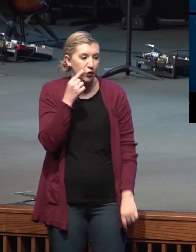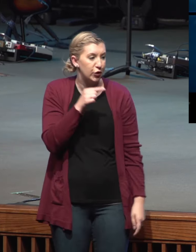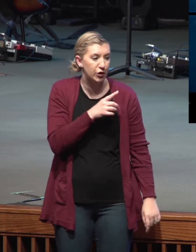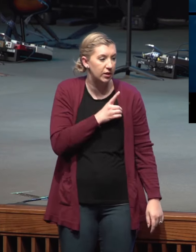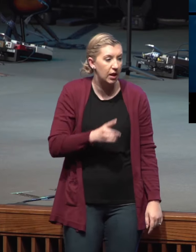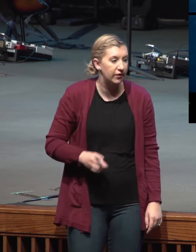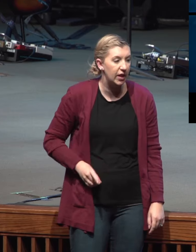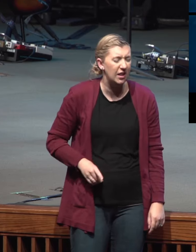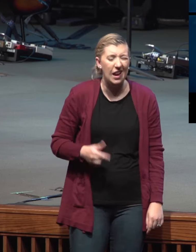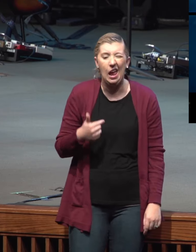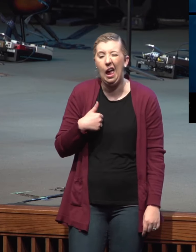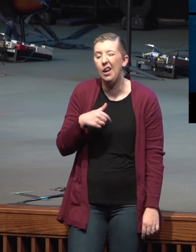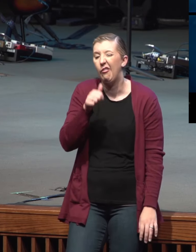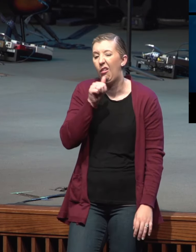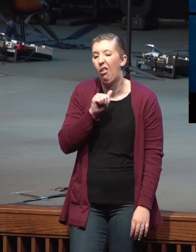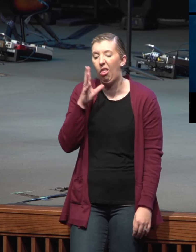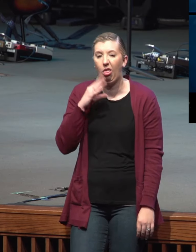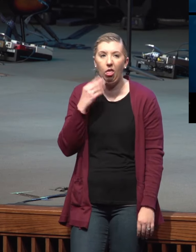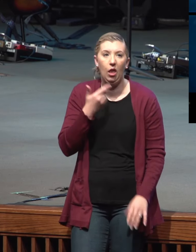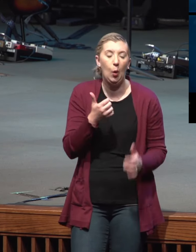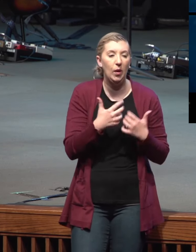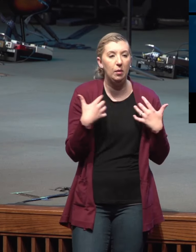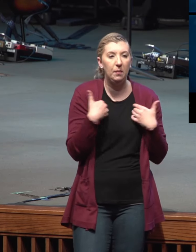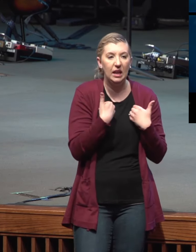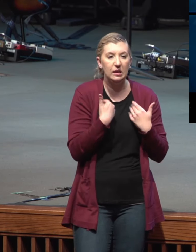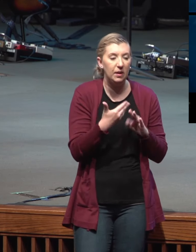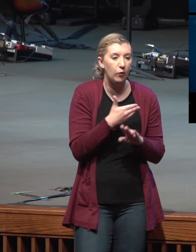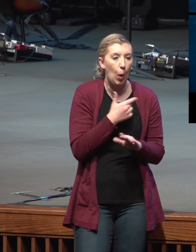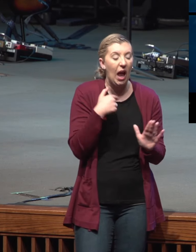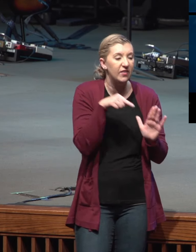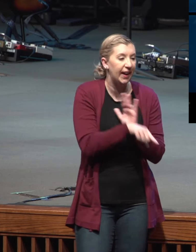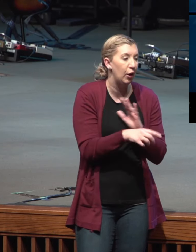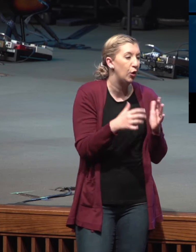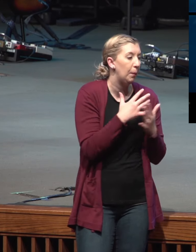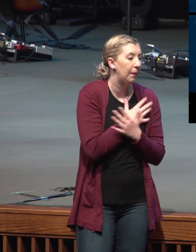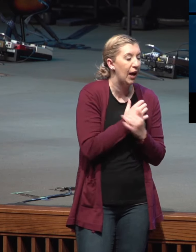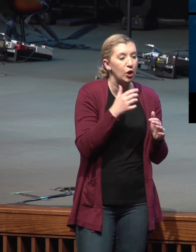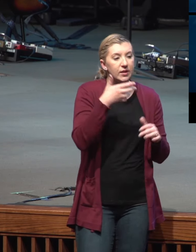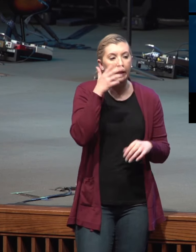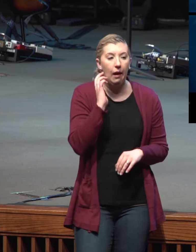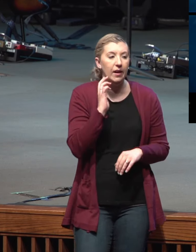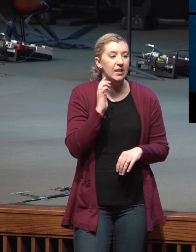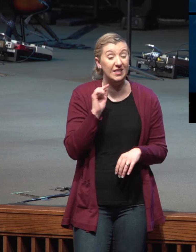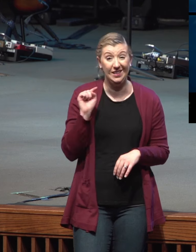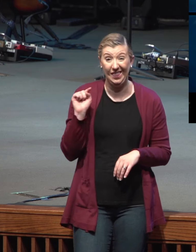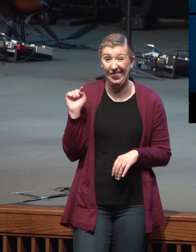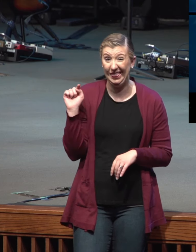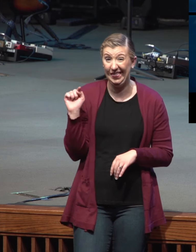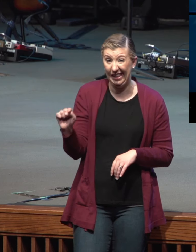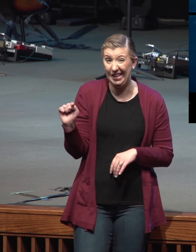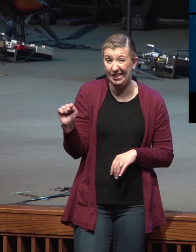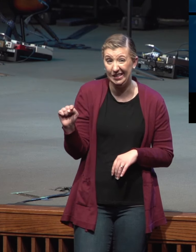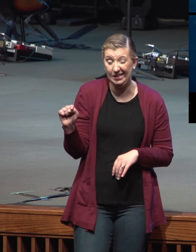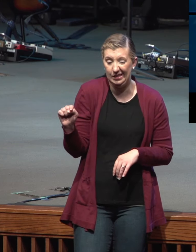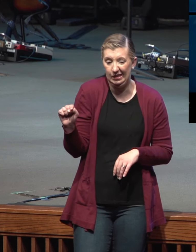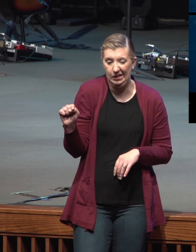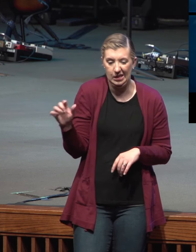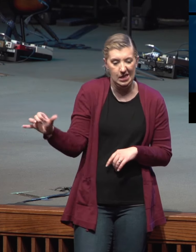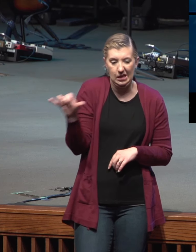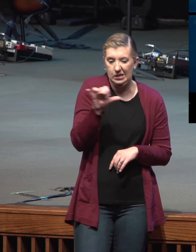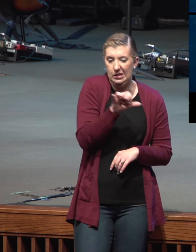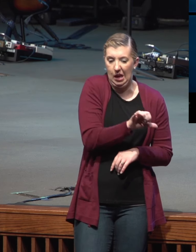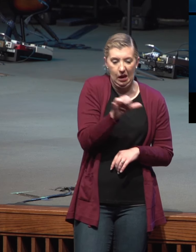He's like, I've dealt with beasts before. I've killed bears and lions. This is no